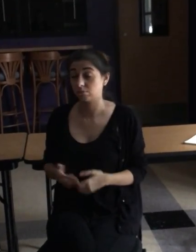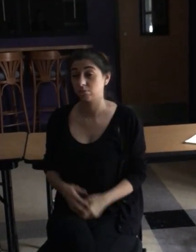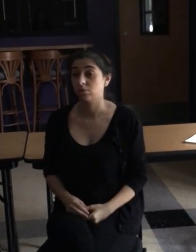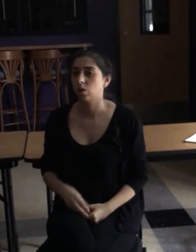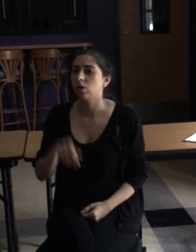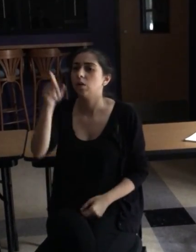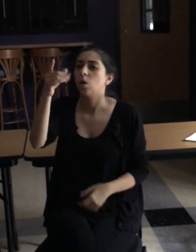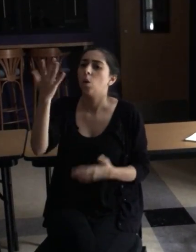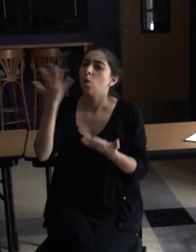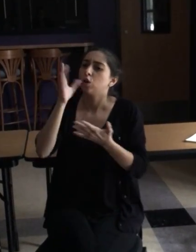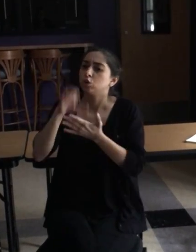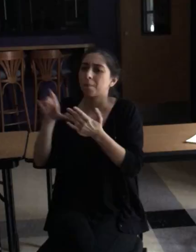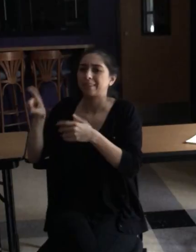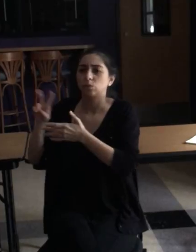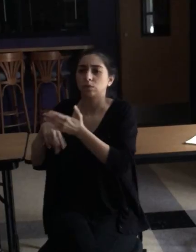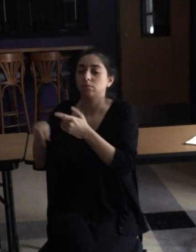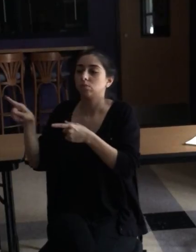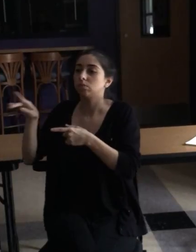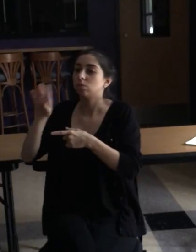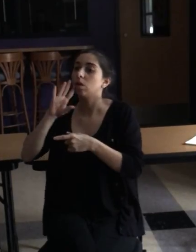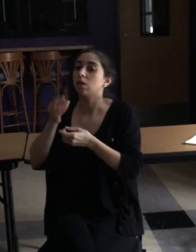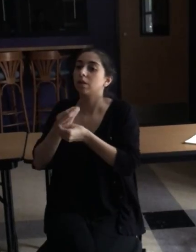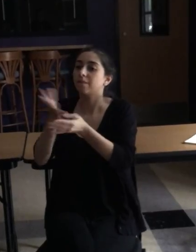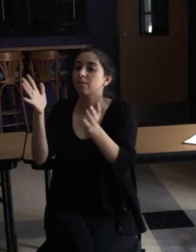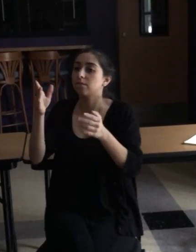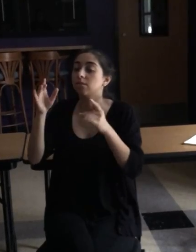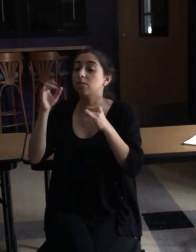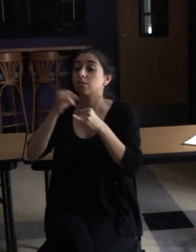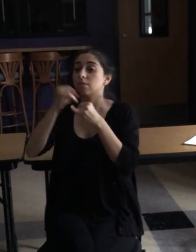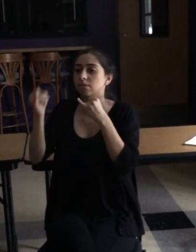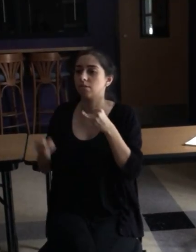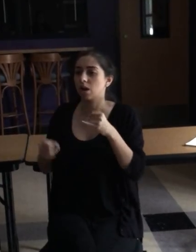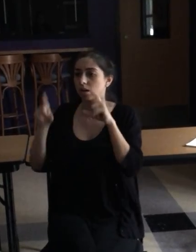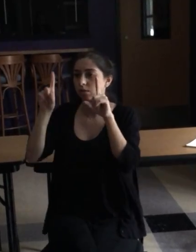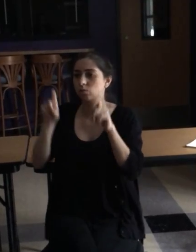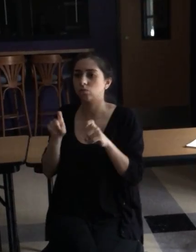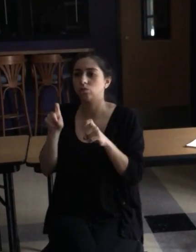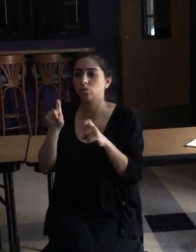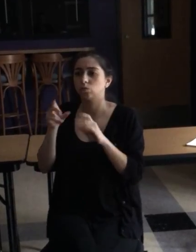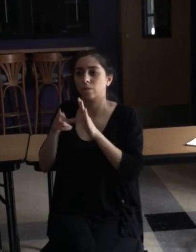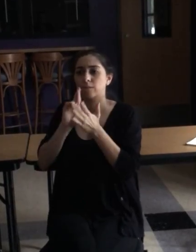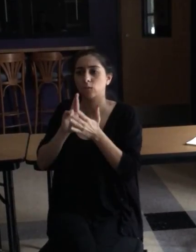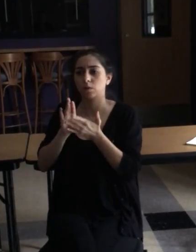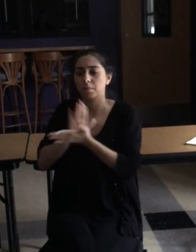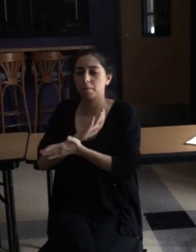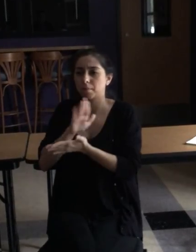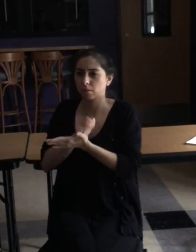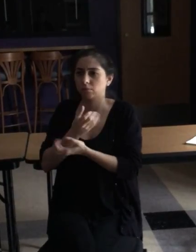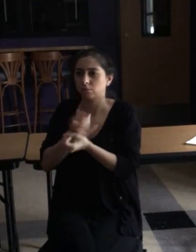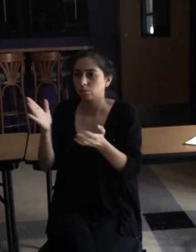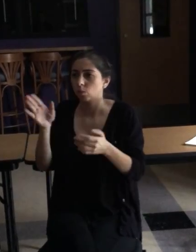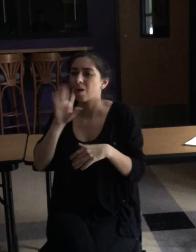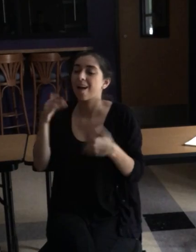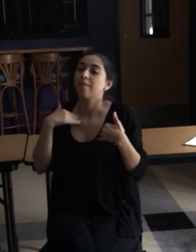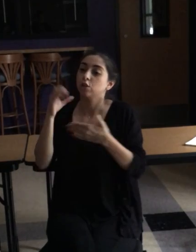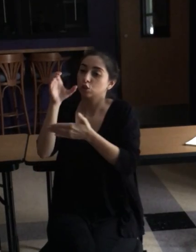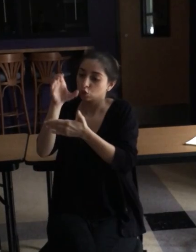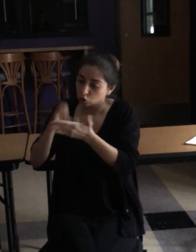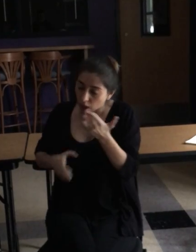read from? I'm gonna give you a final exam review sheet, and it will have those chapters and a long list of terms to know,